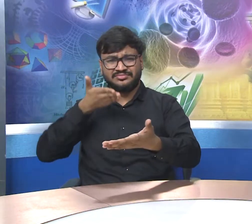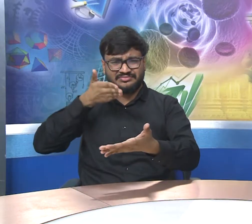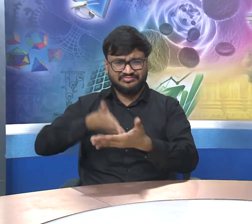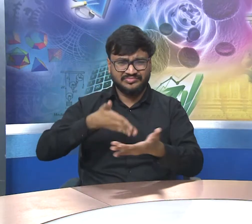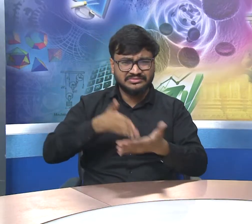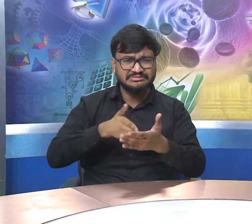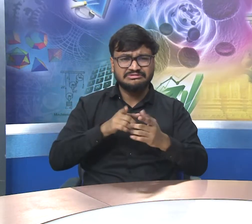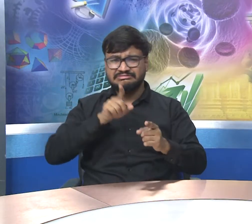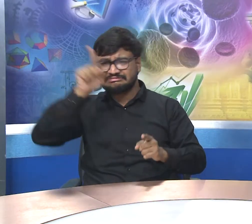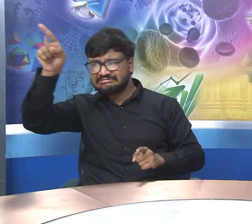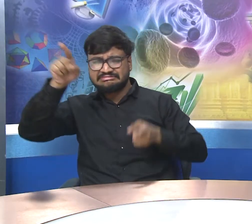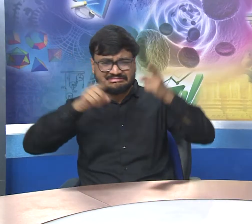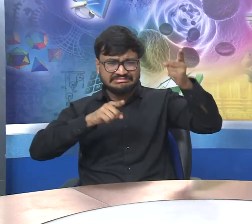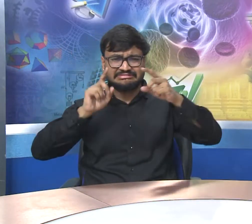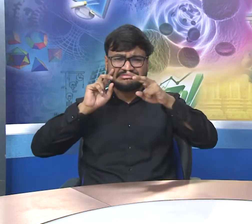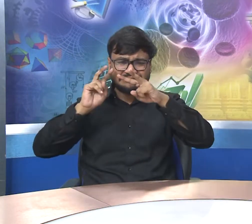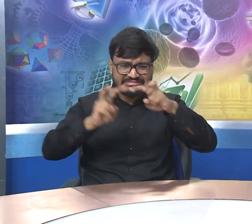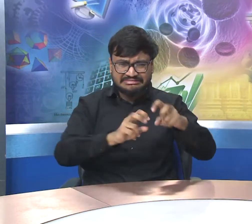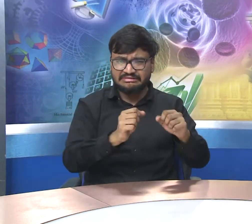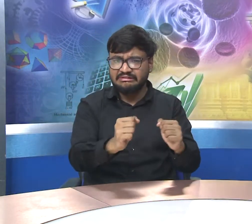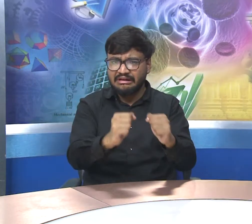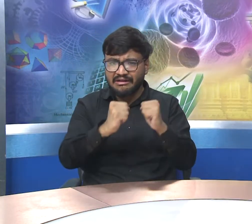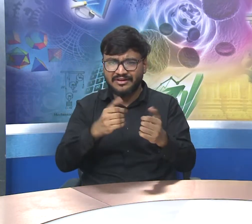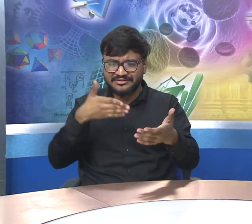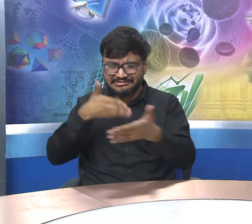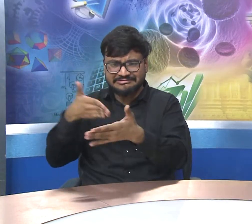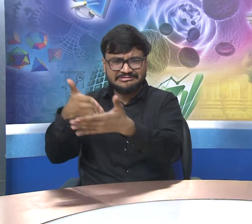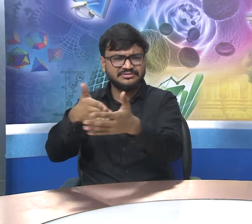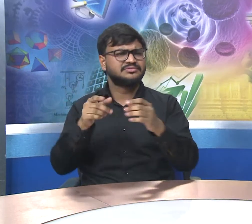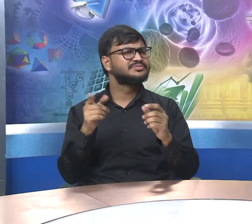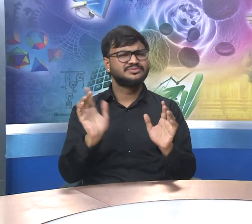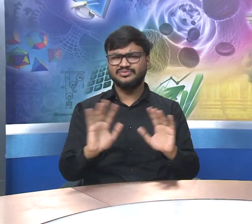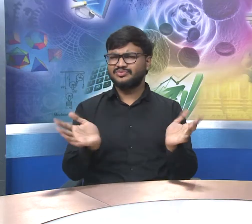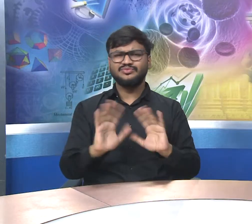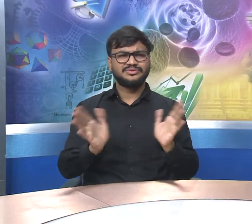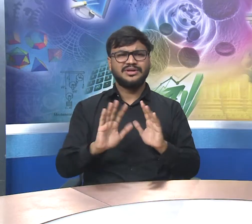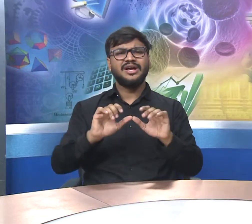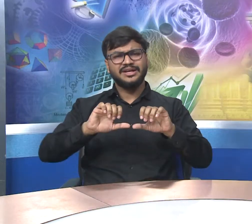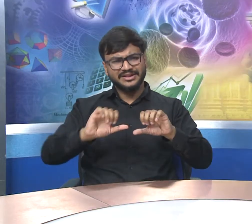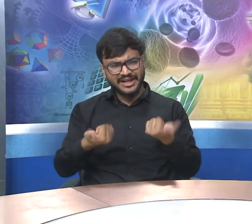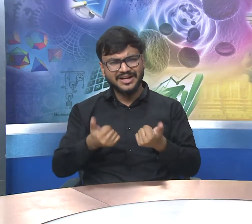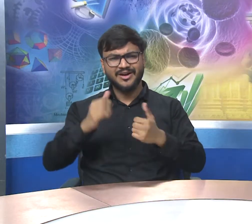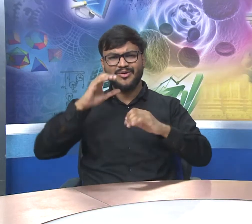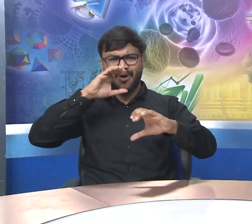Regional variations do not pose communication challenges among deaf people.